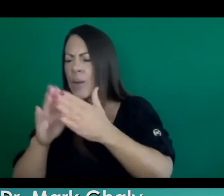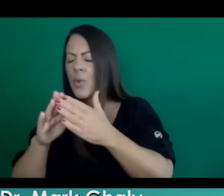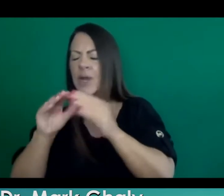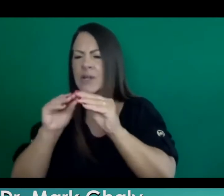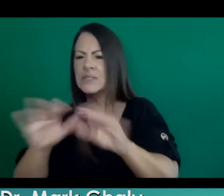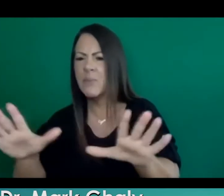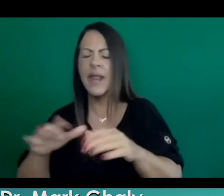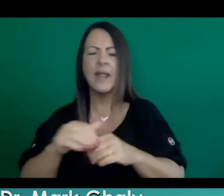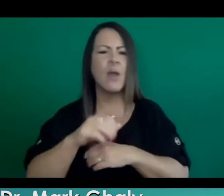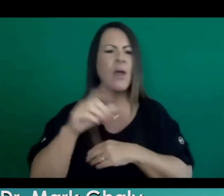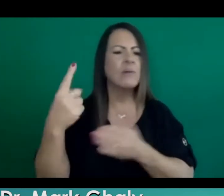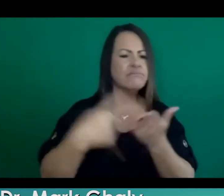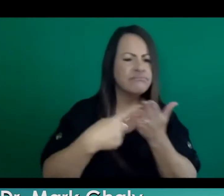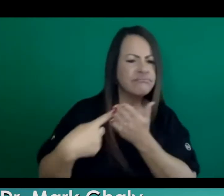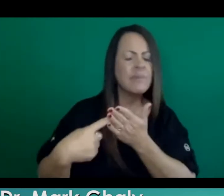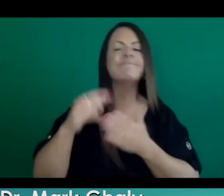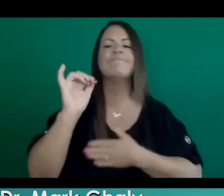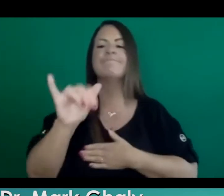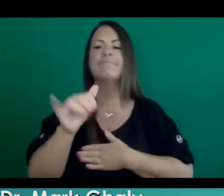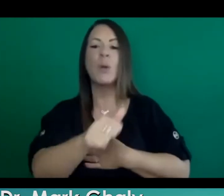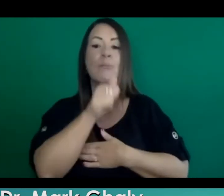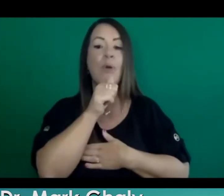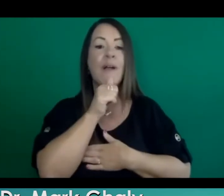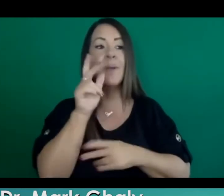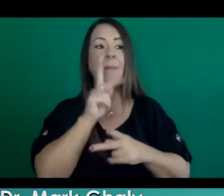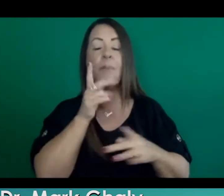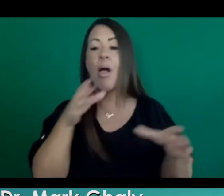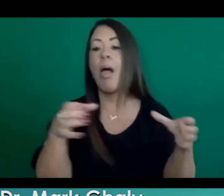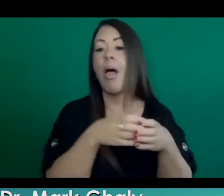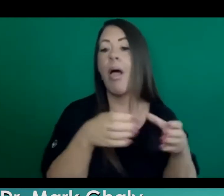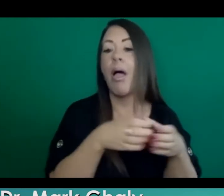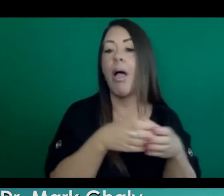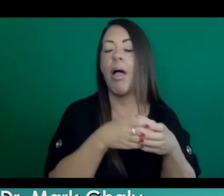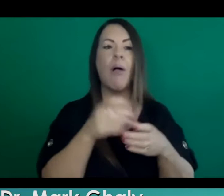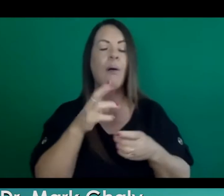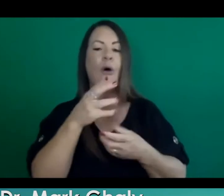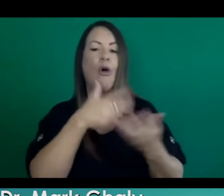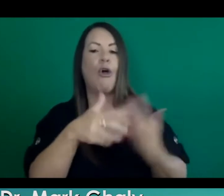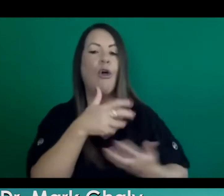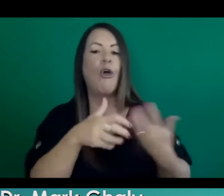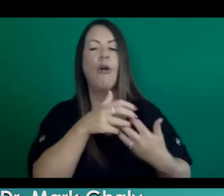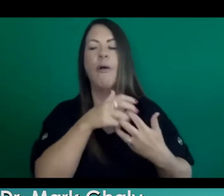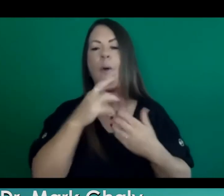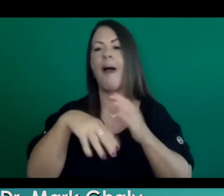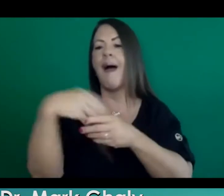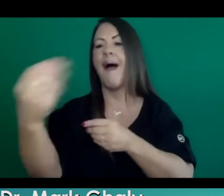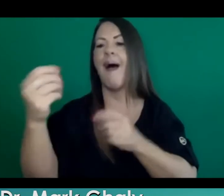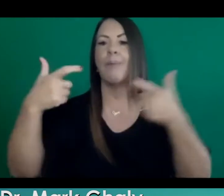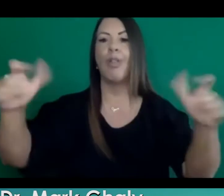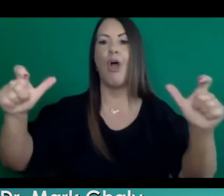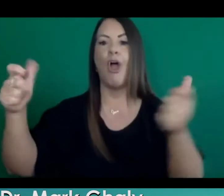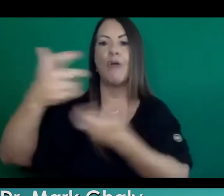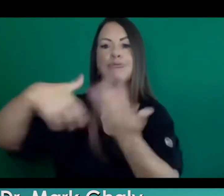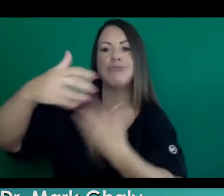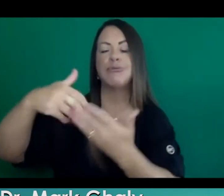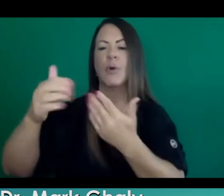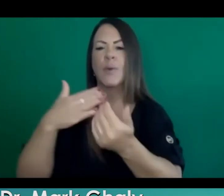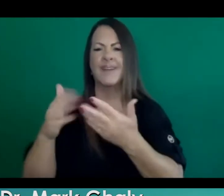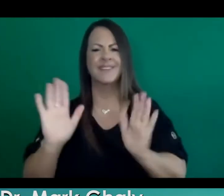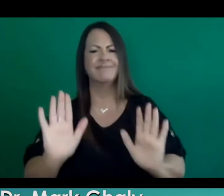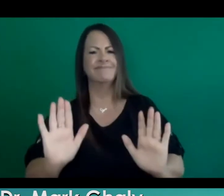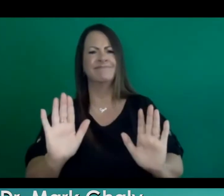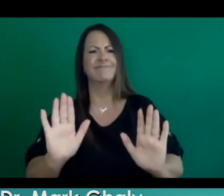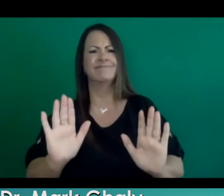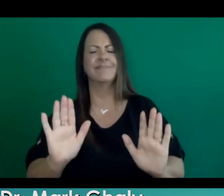these private gatherings that happen throughout the state. Many of us meet up with a friend once or twice, see